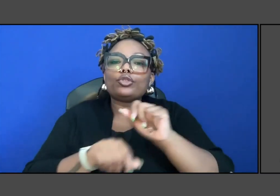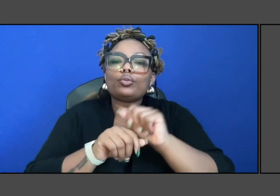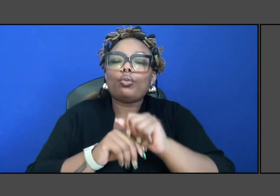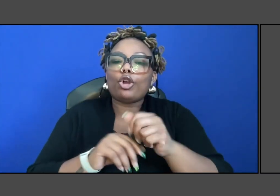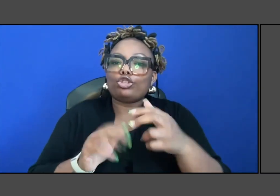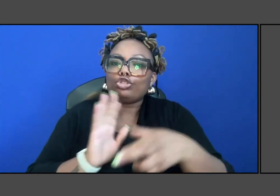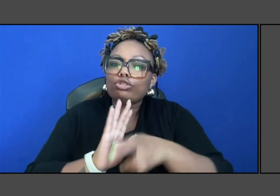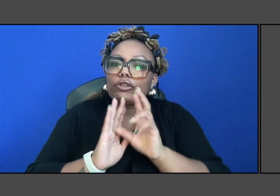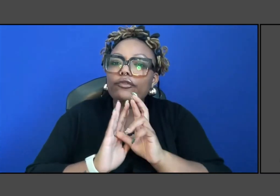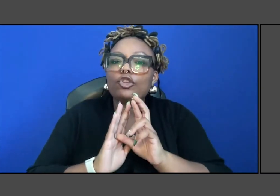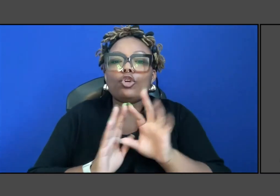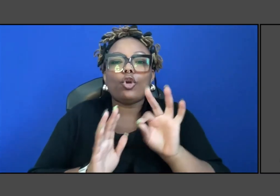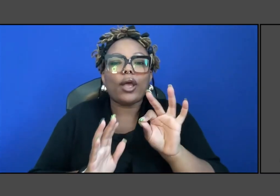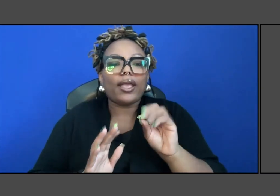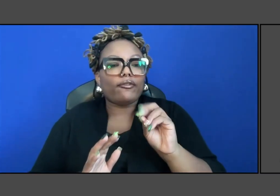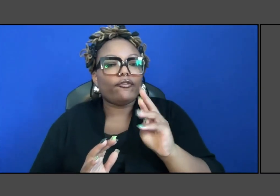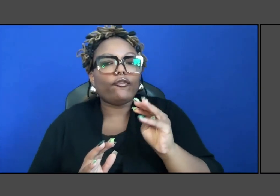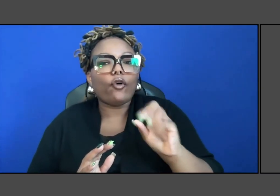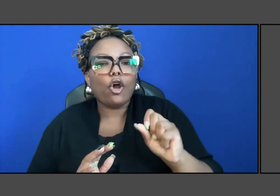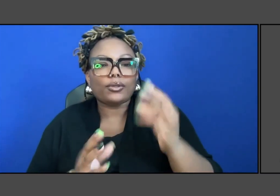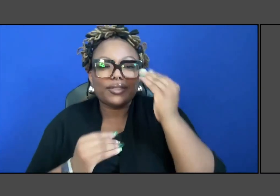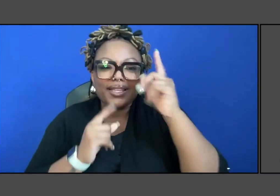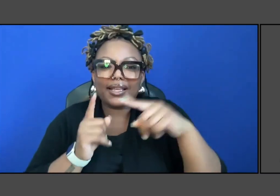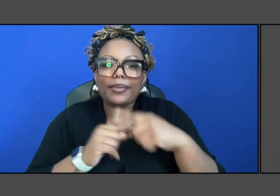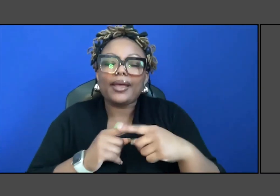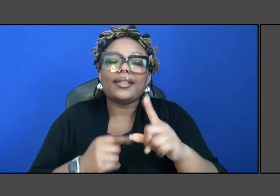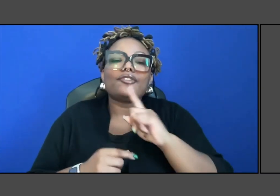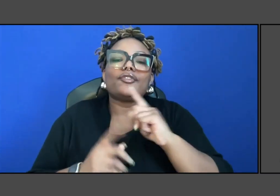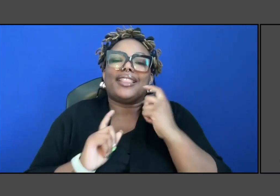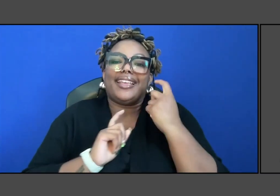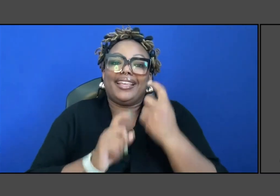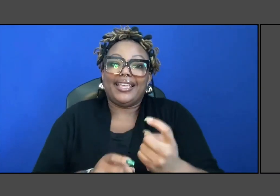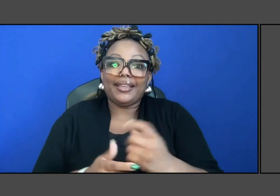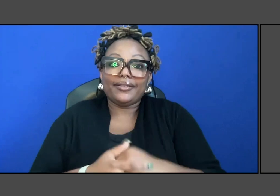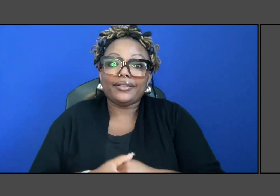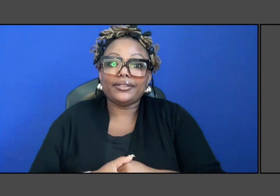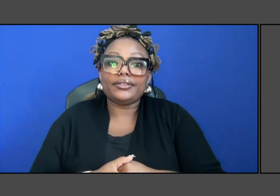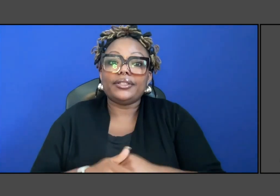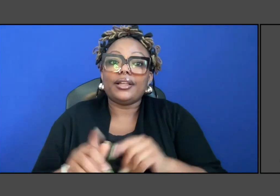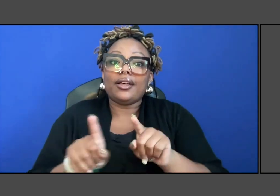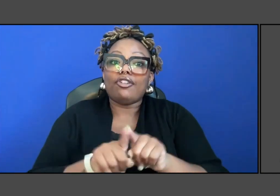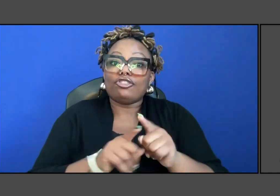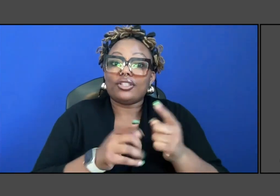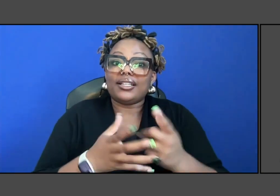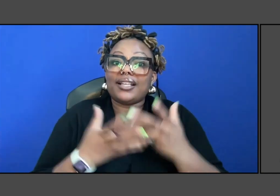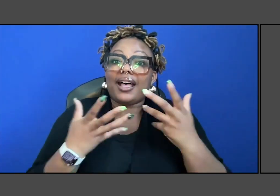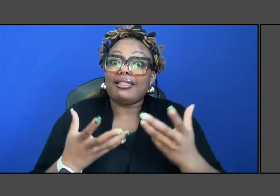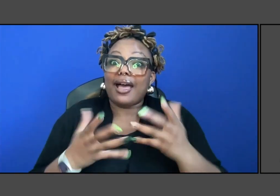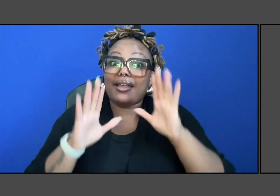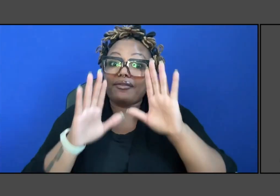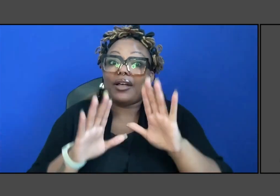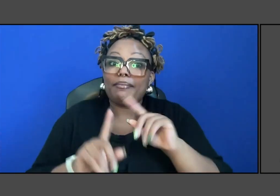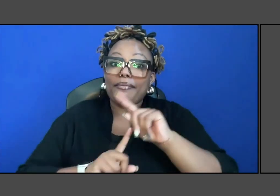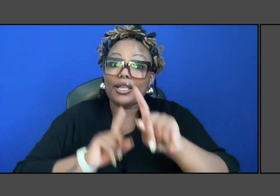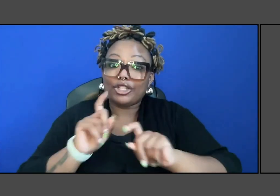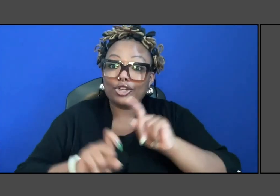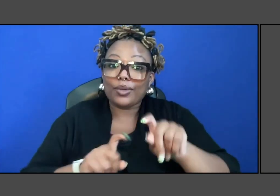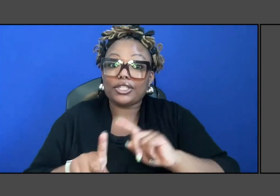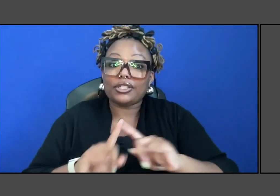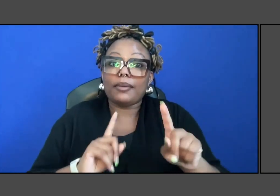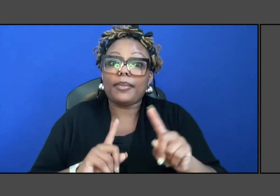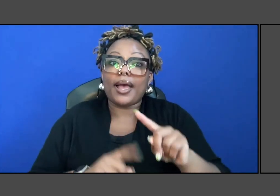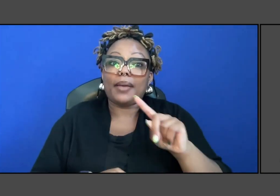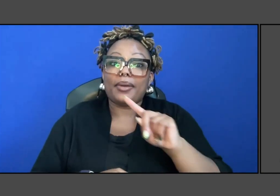and that's really quite a gift. There are a lot of terrific questions. So I'm going to ask